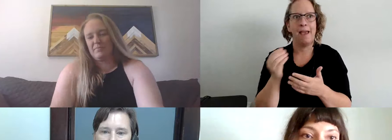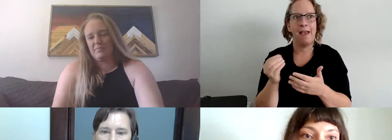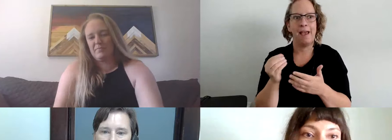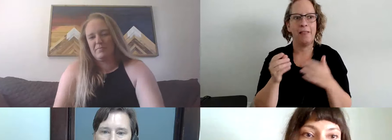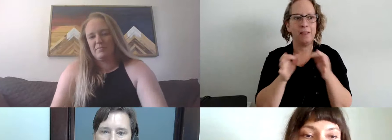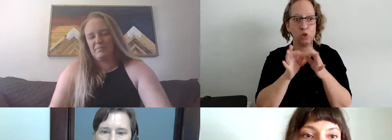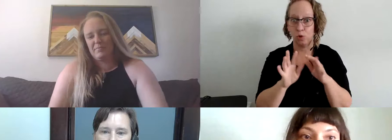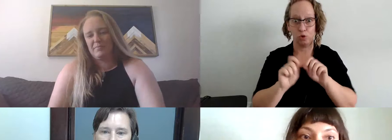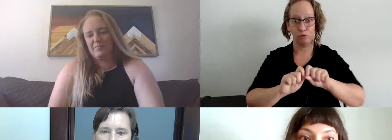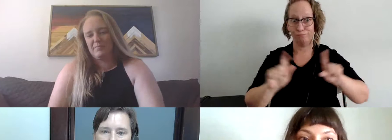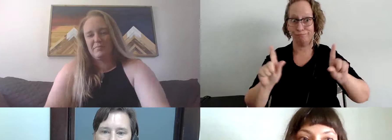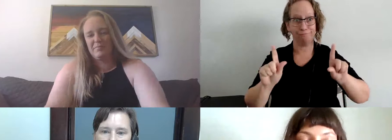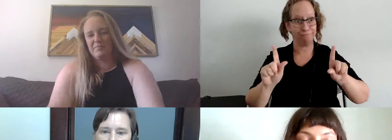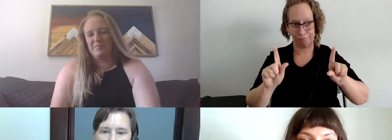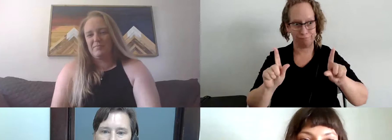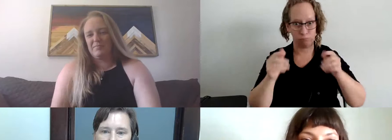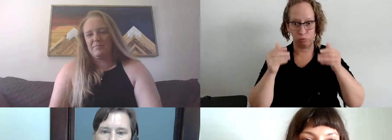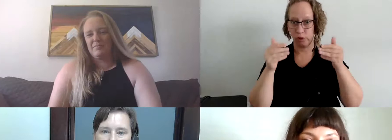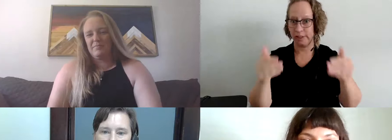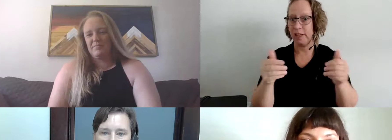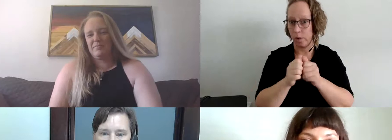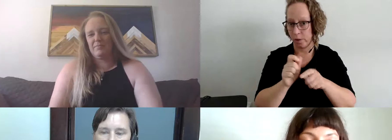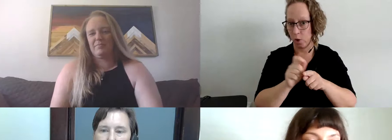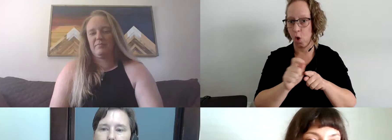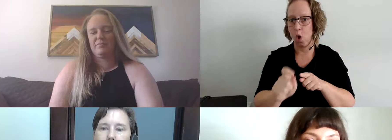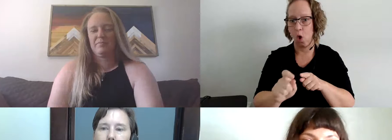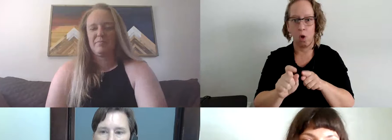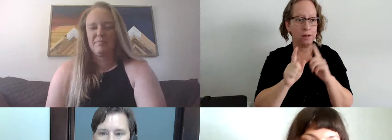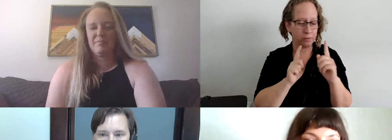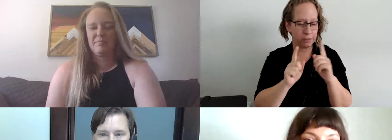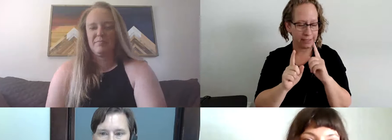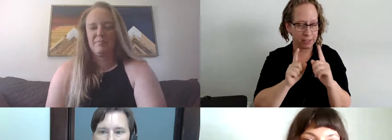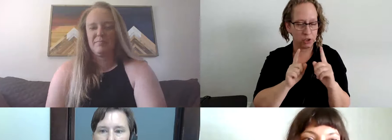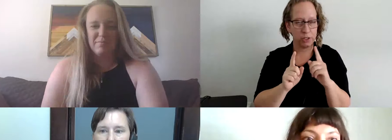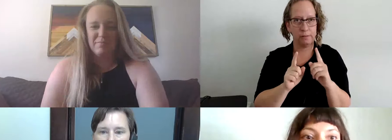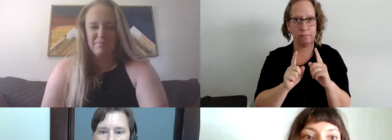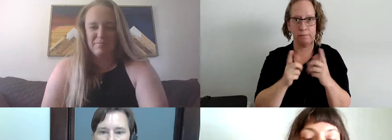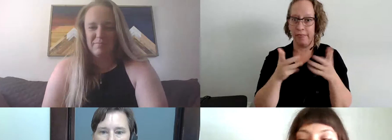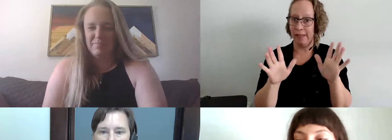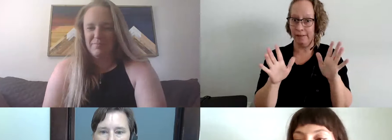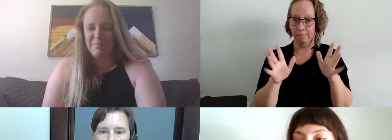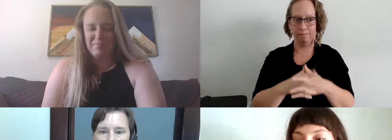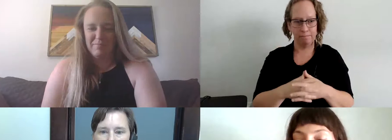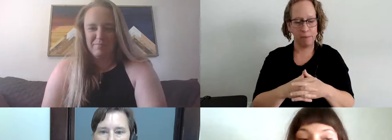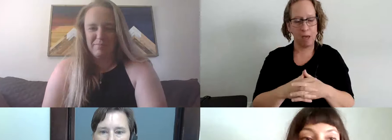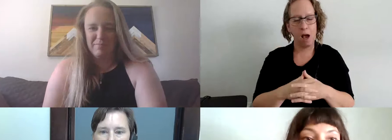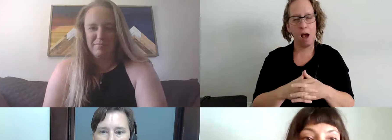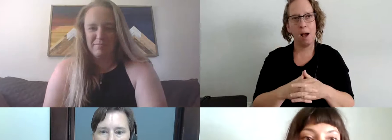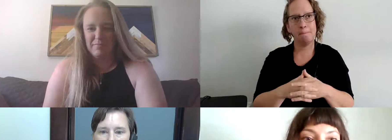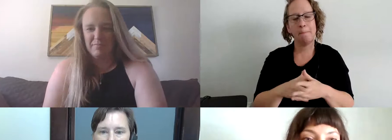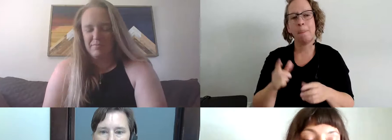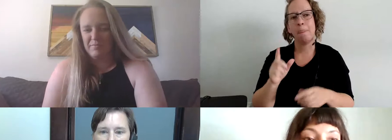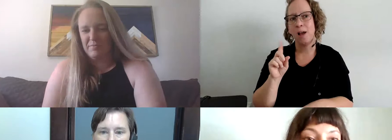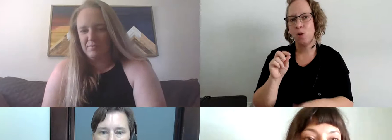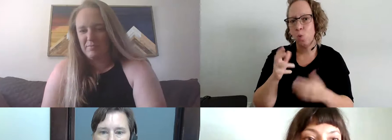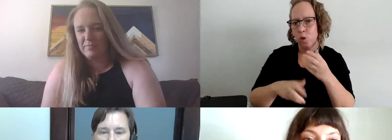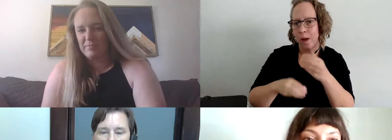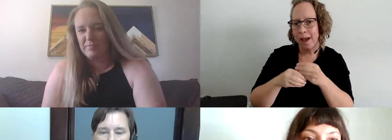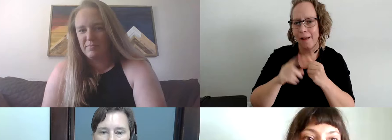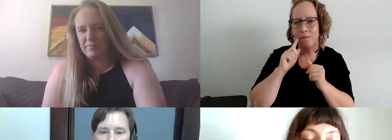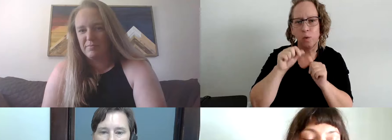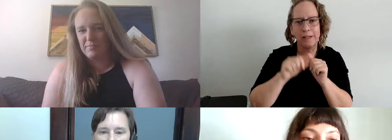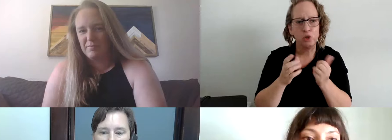interpreter pops up on their screen and they proceed with their call and conversation, and that's it. I do want to add, for